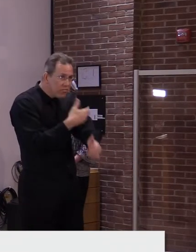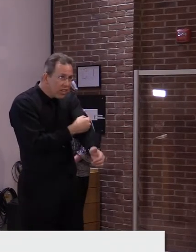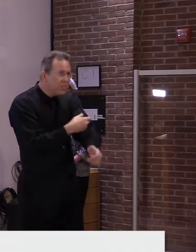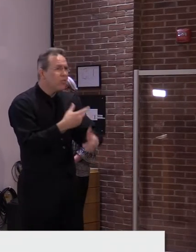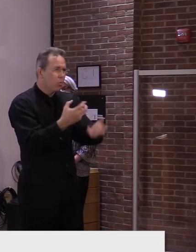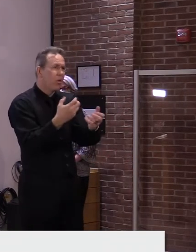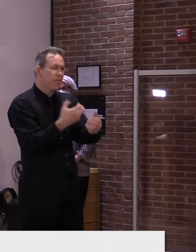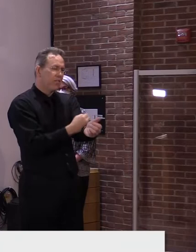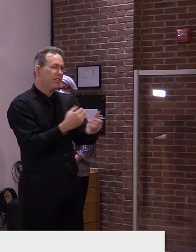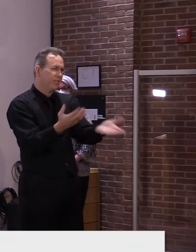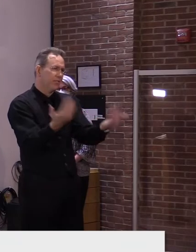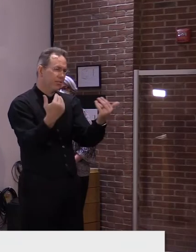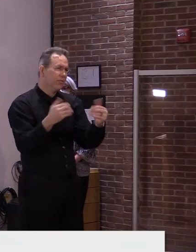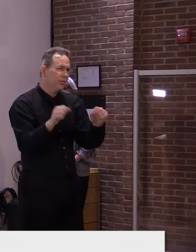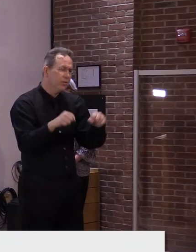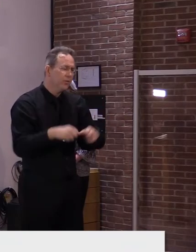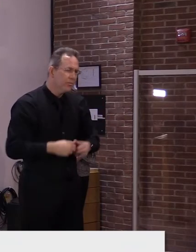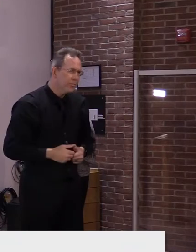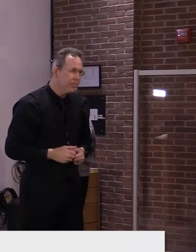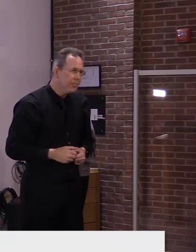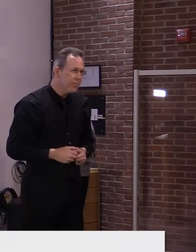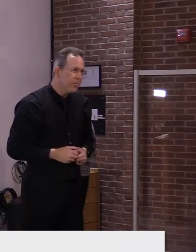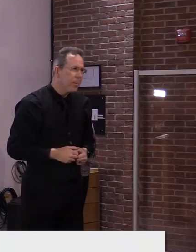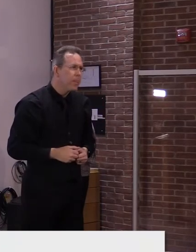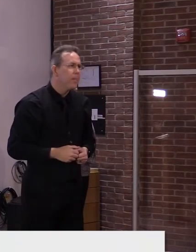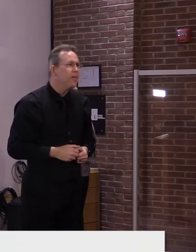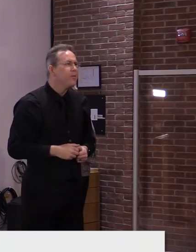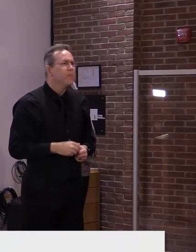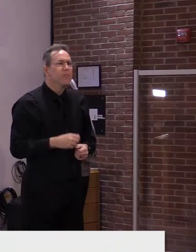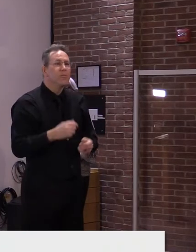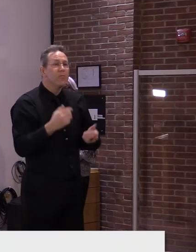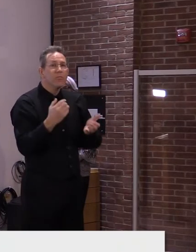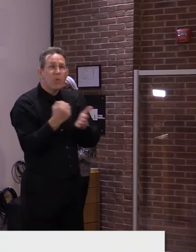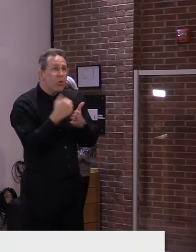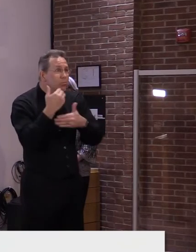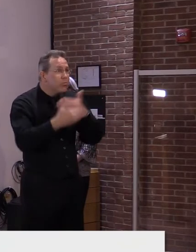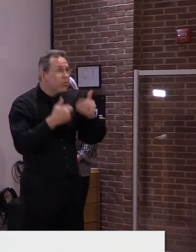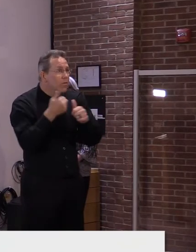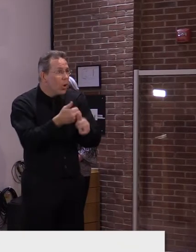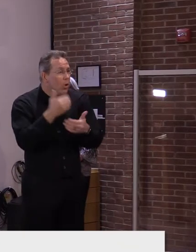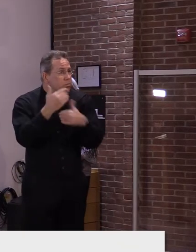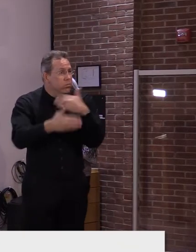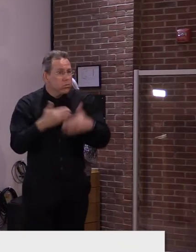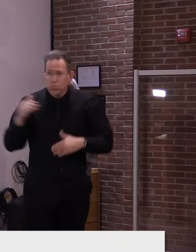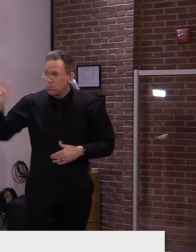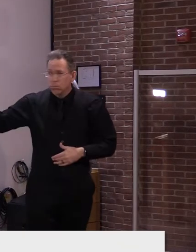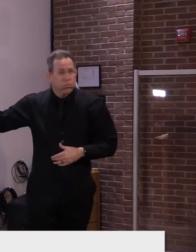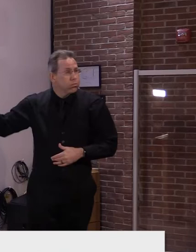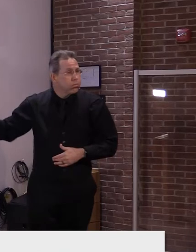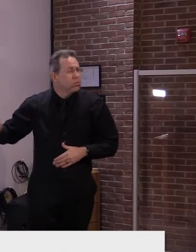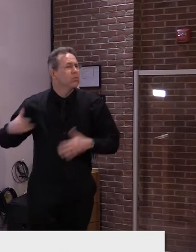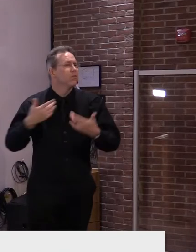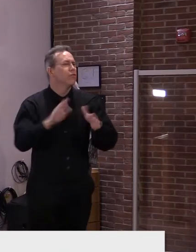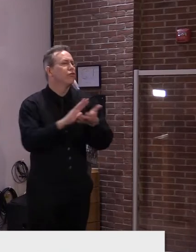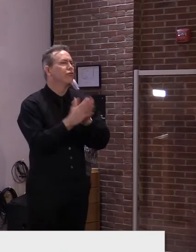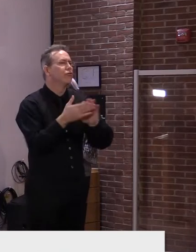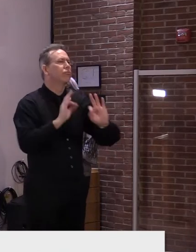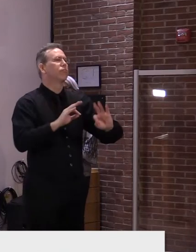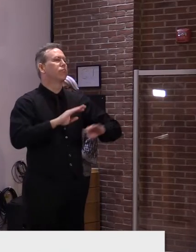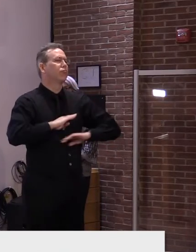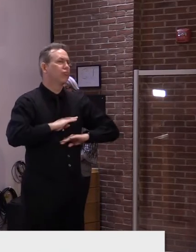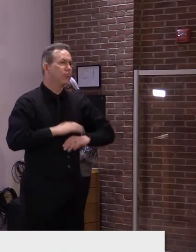Vermont as quickly and expeditiously as possible. So even if